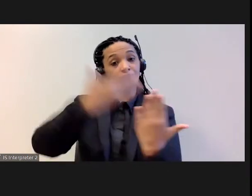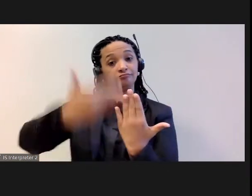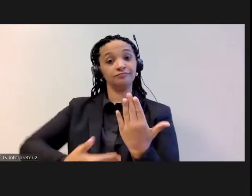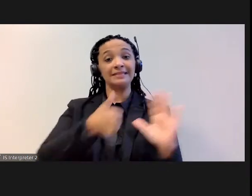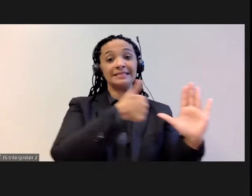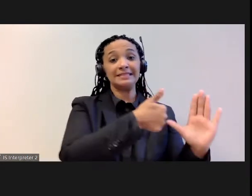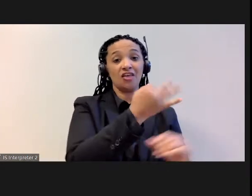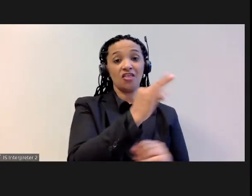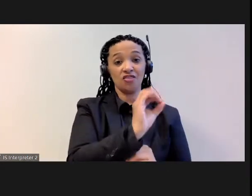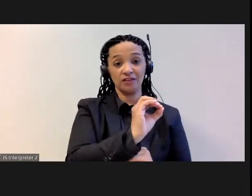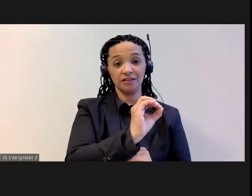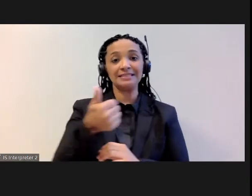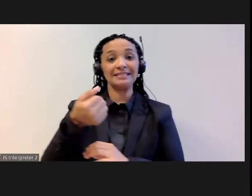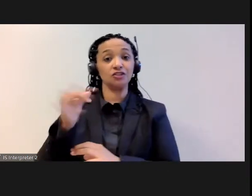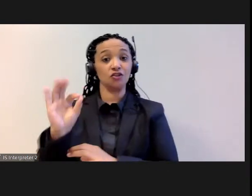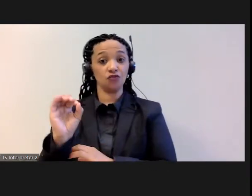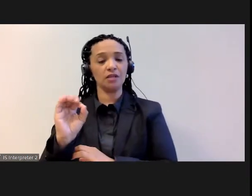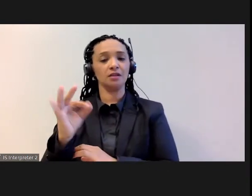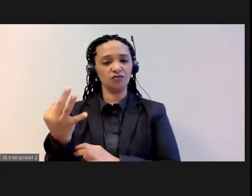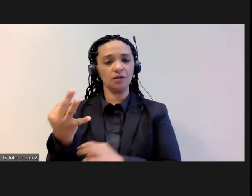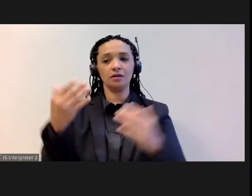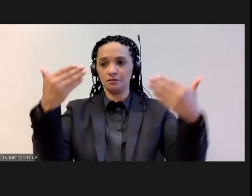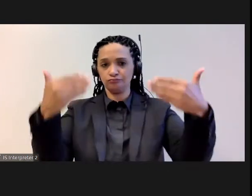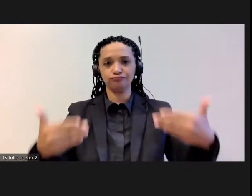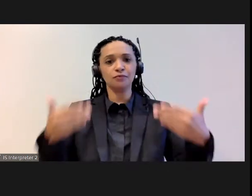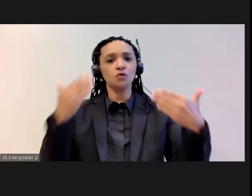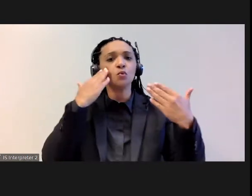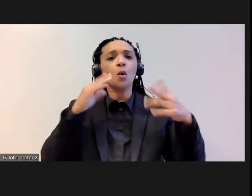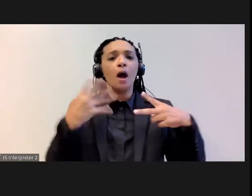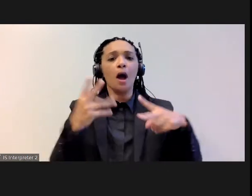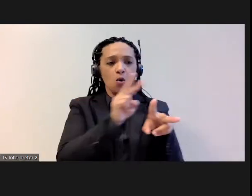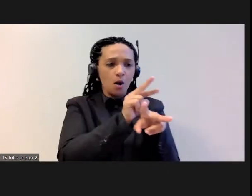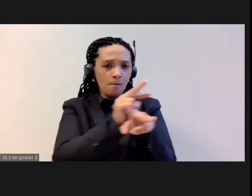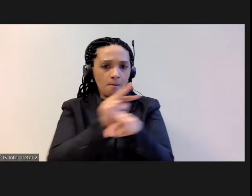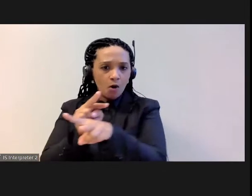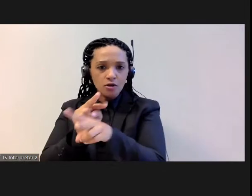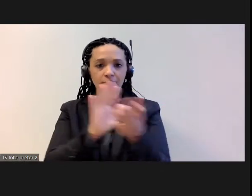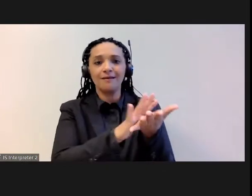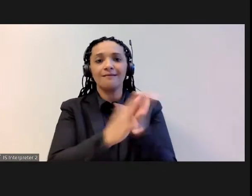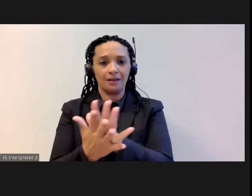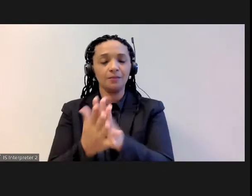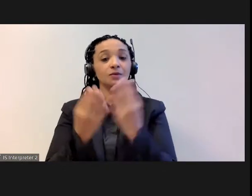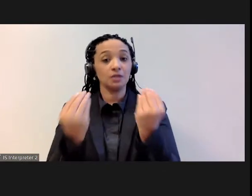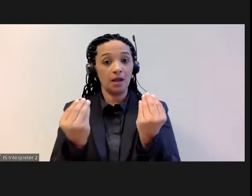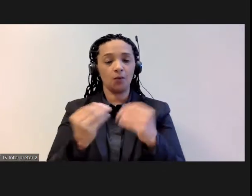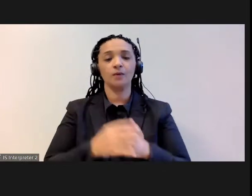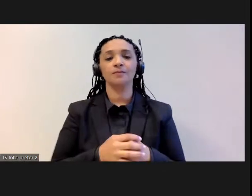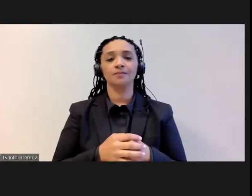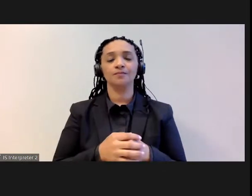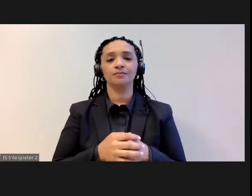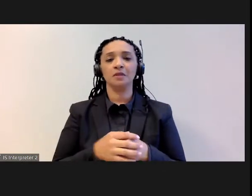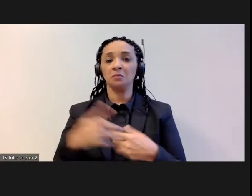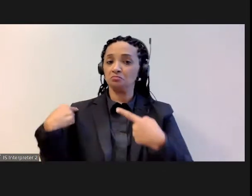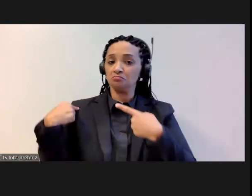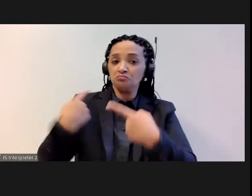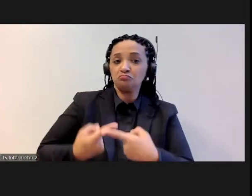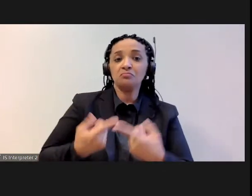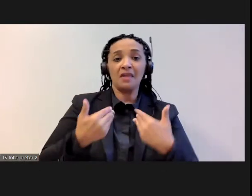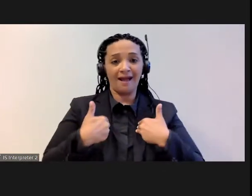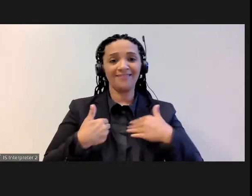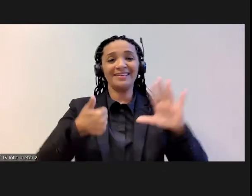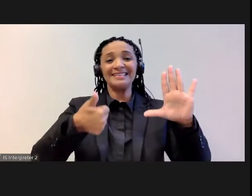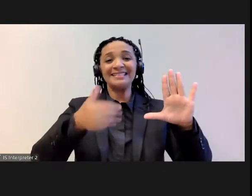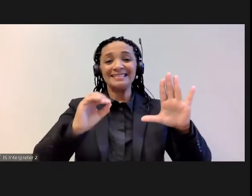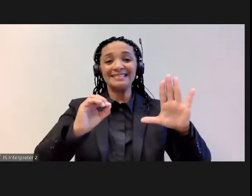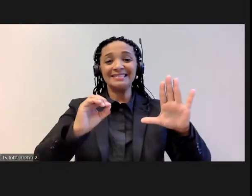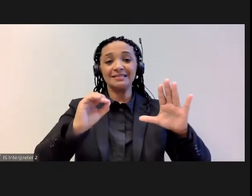measure progress on the implementation, the same. So we have almost a 60%, data gap that